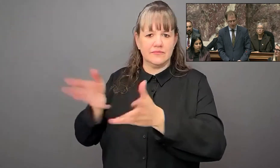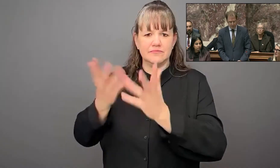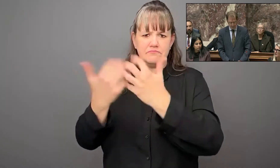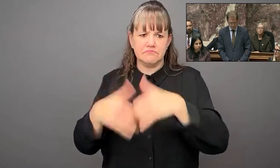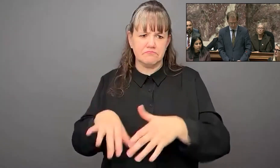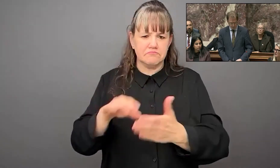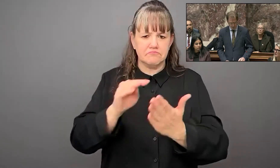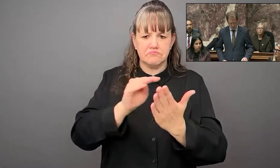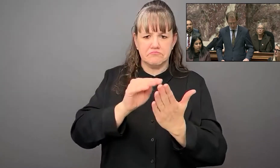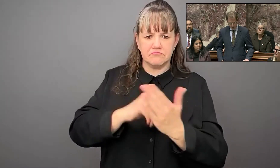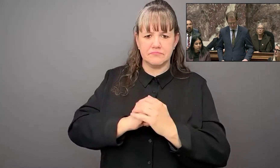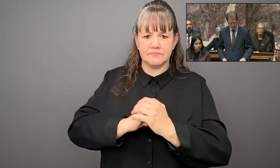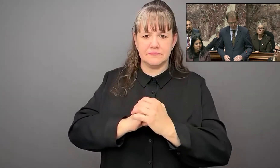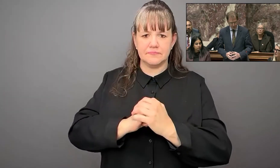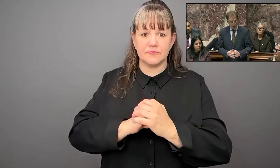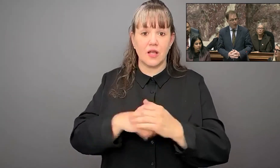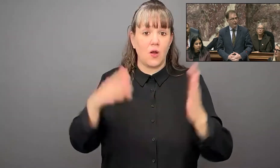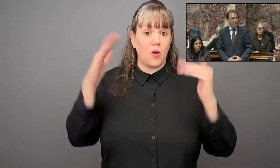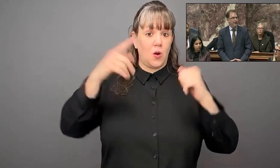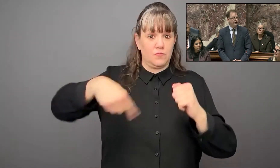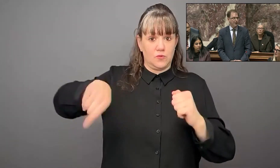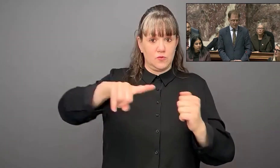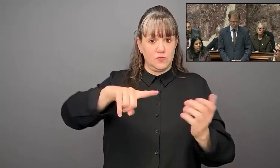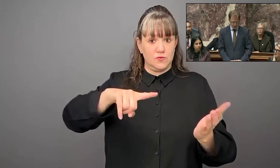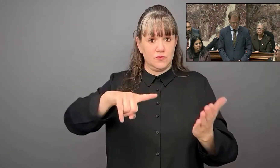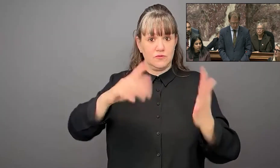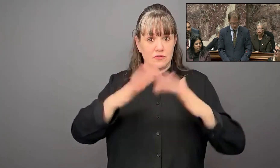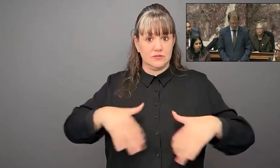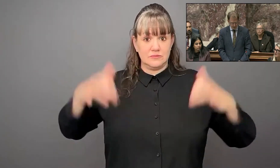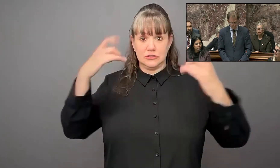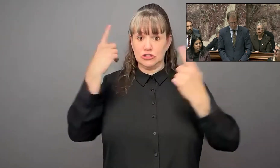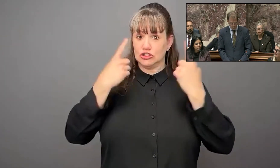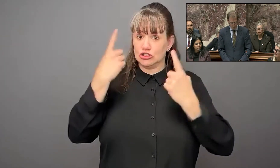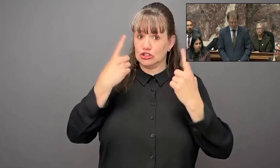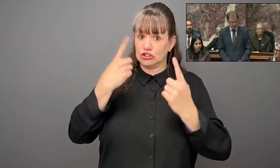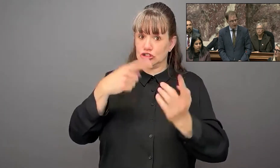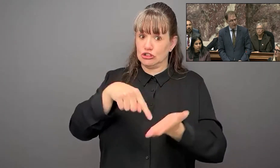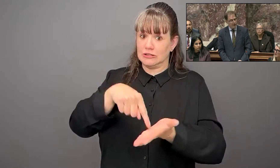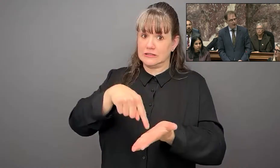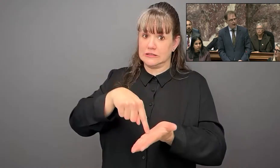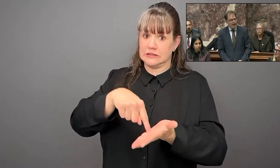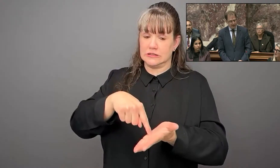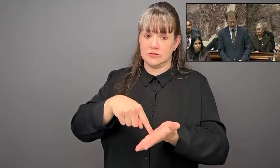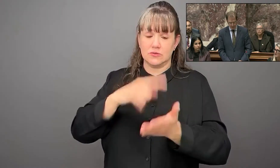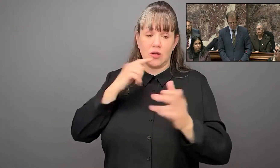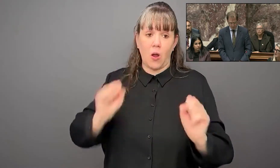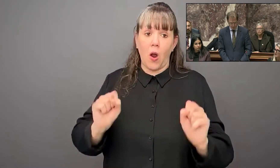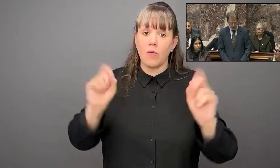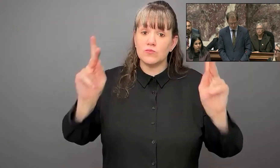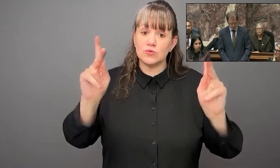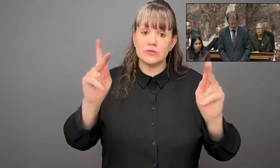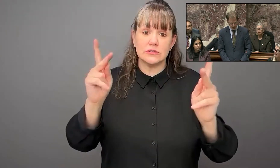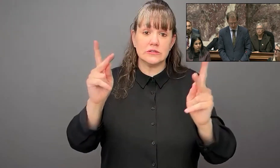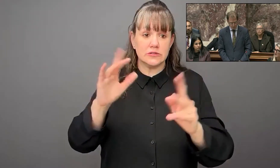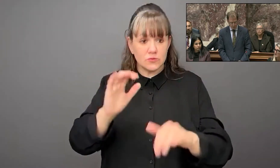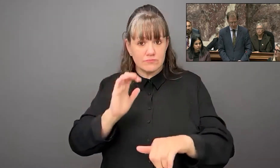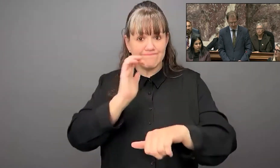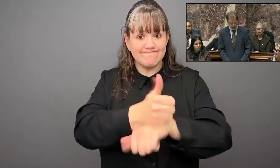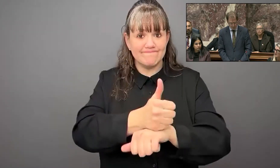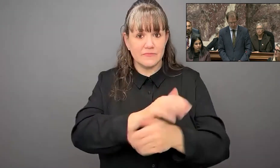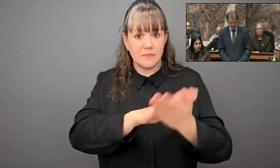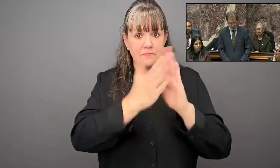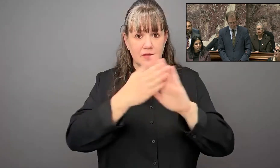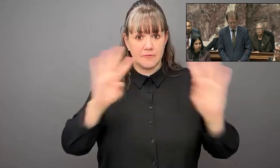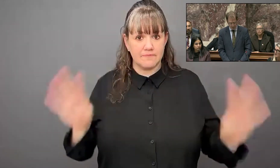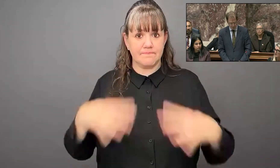of confidence. BC has a once-in-a-generation opportunity to become a world leader in clean energy production, and we must